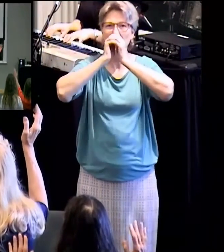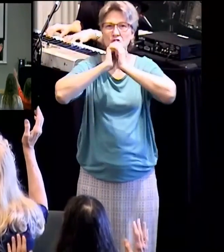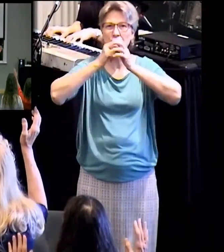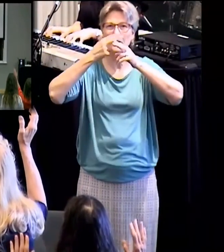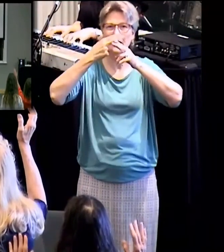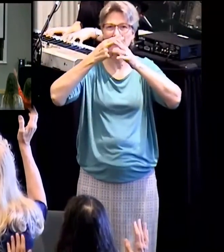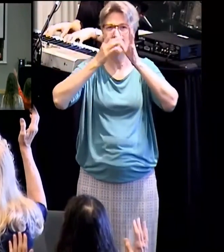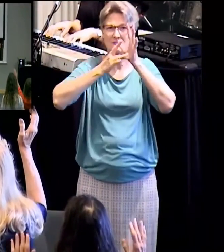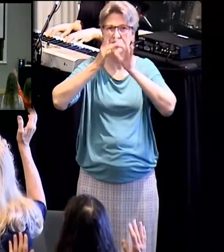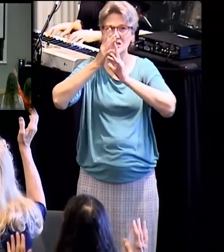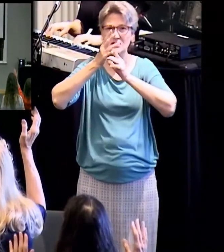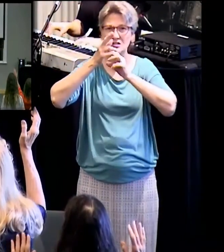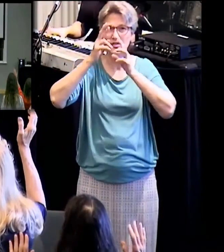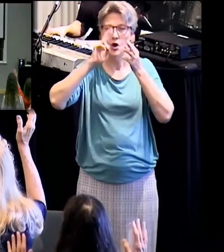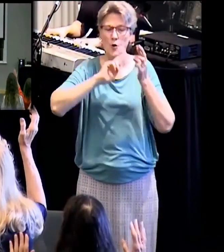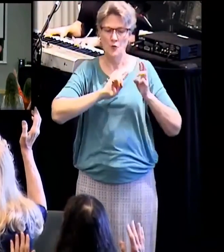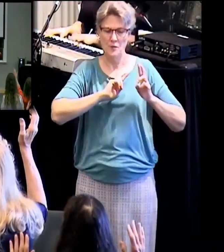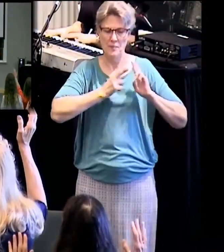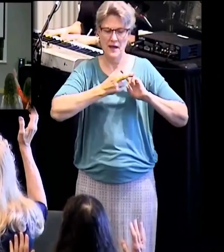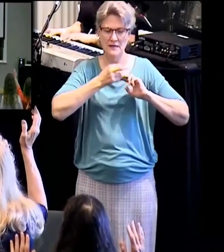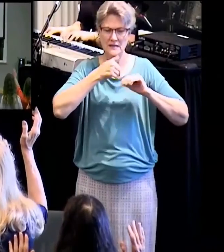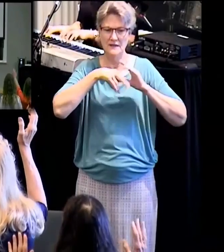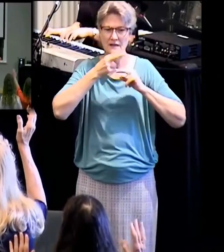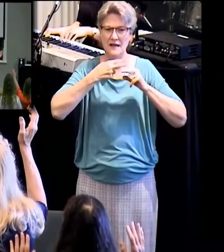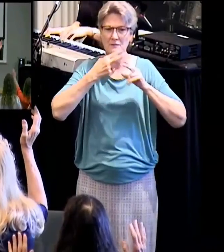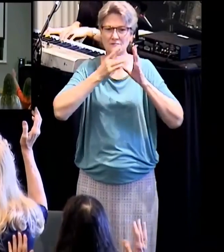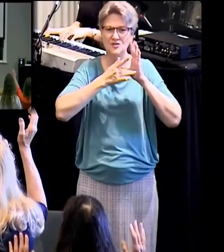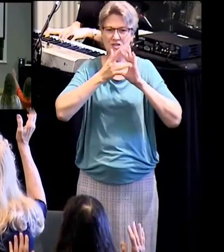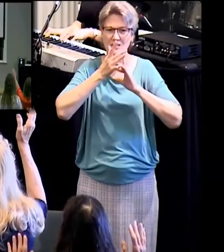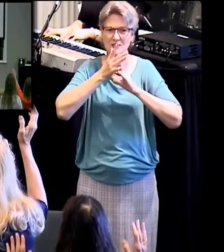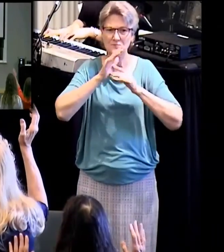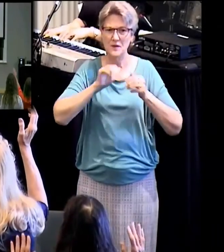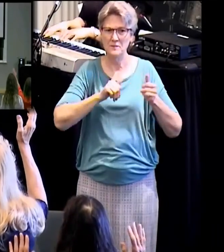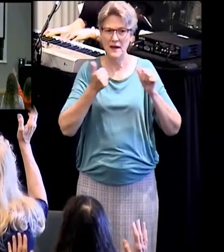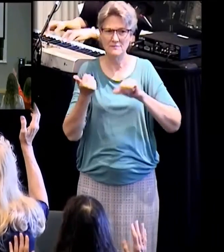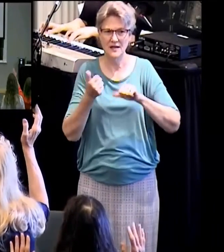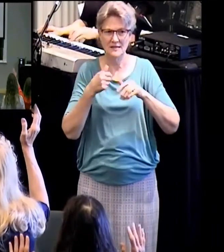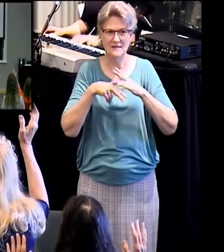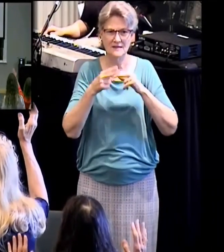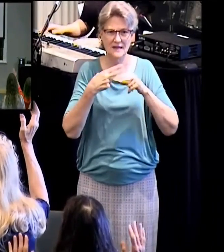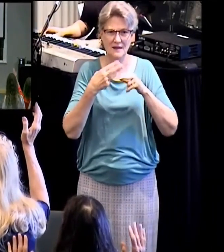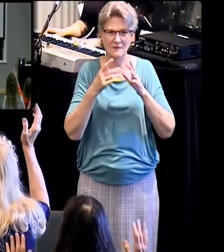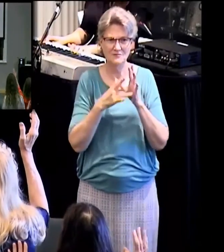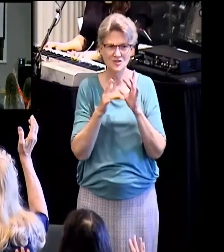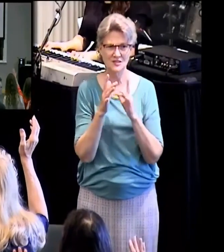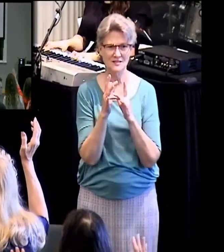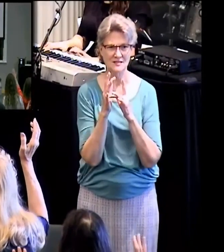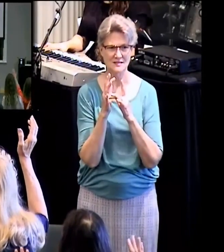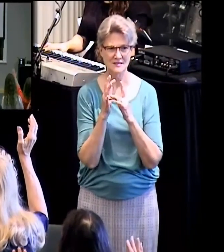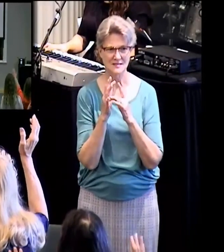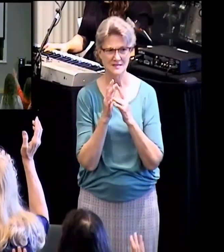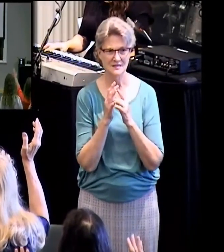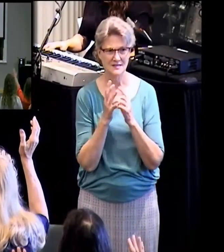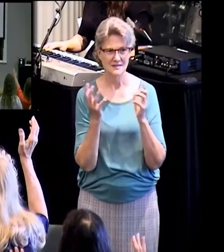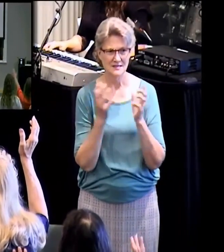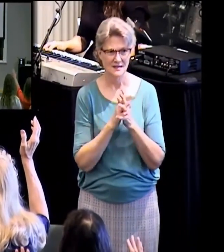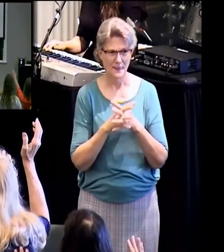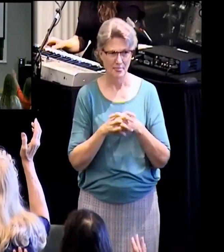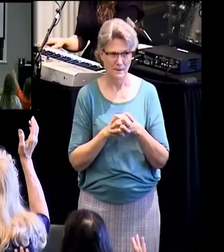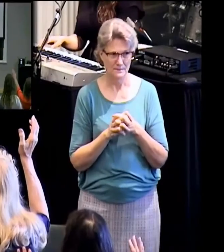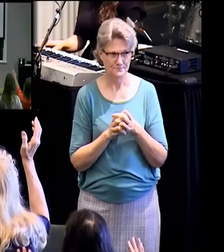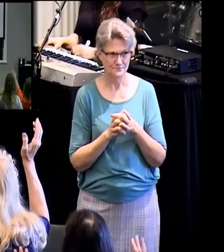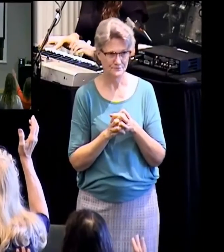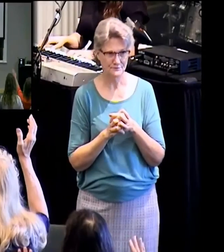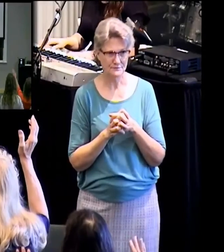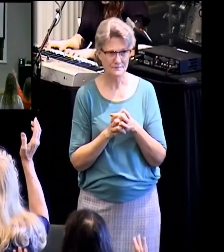of Jesus. Repent in the name of Jesus. Be baptized in the name of Jesus. Oh, that